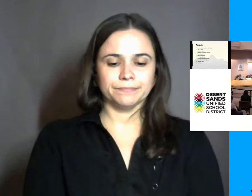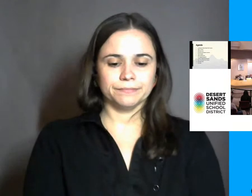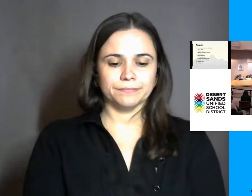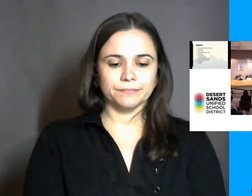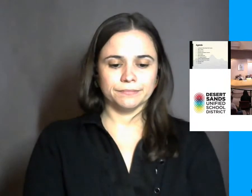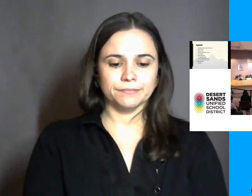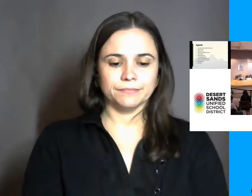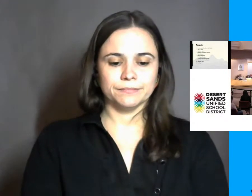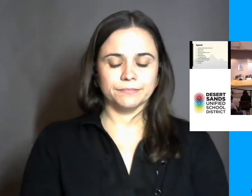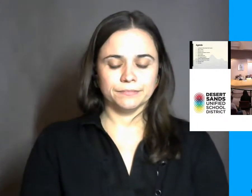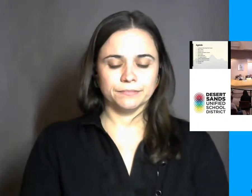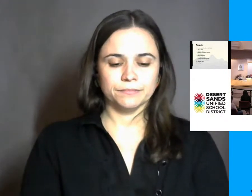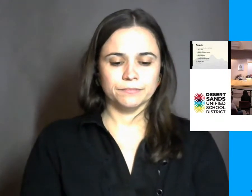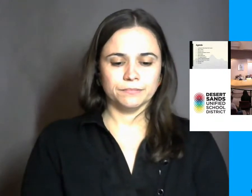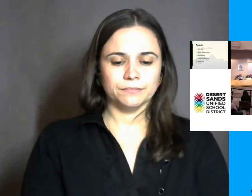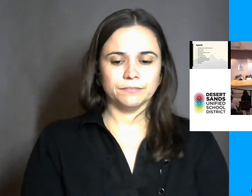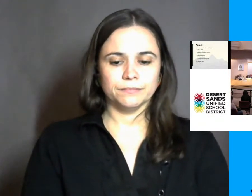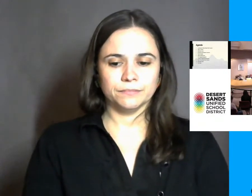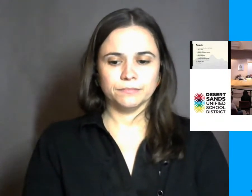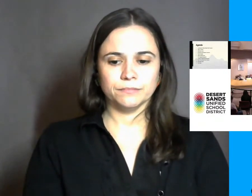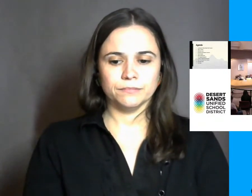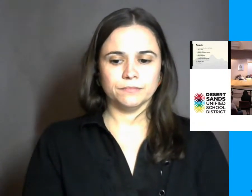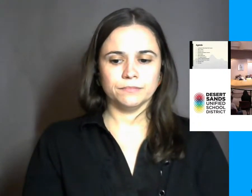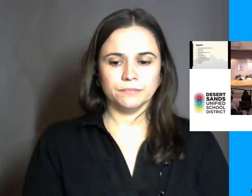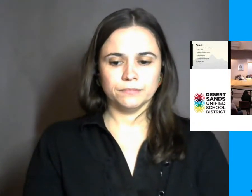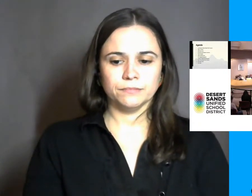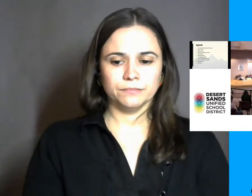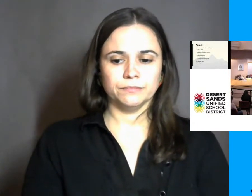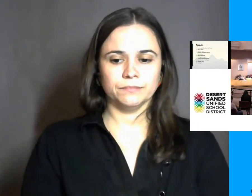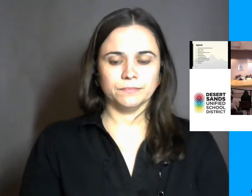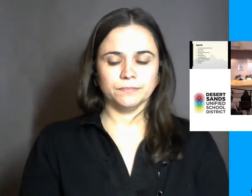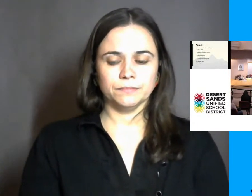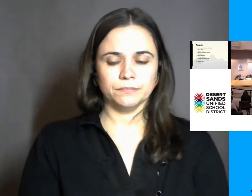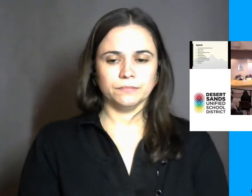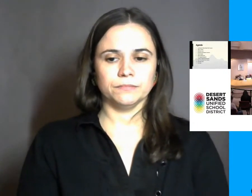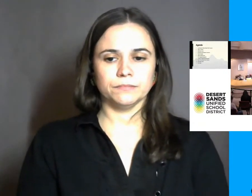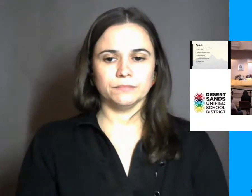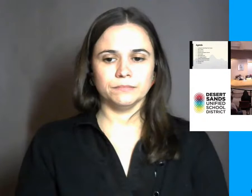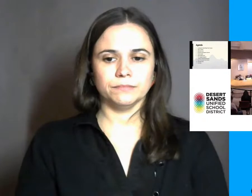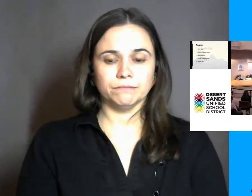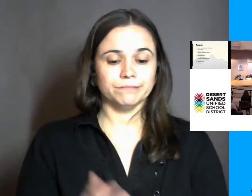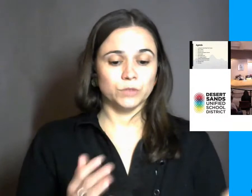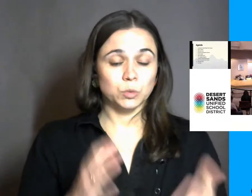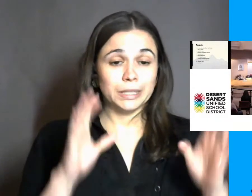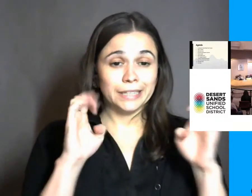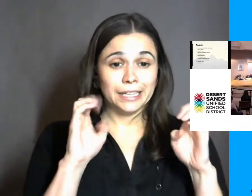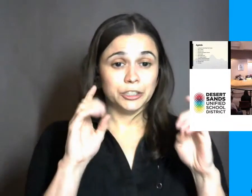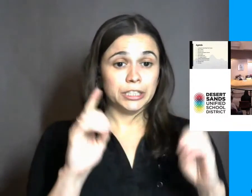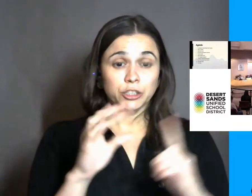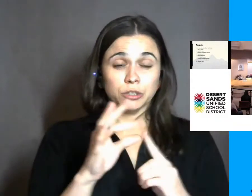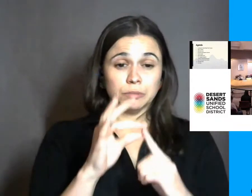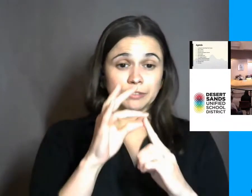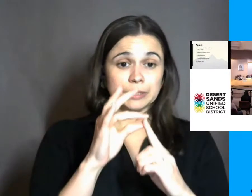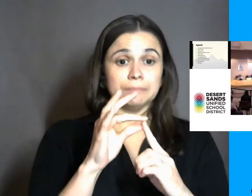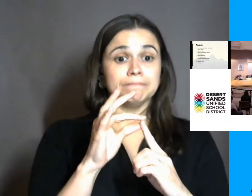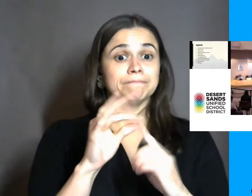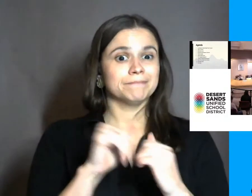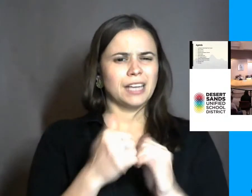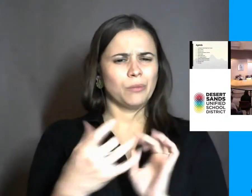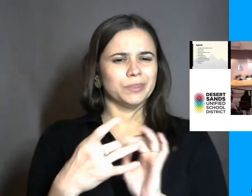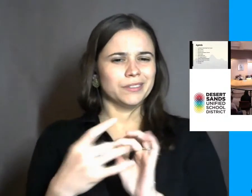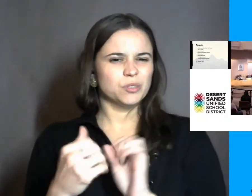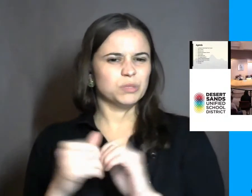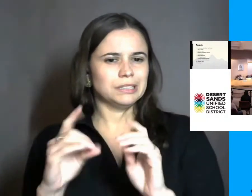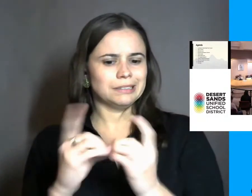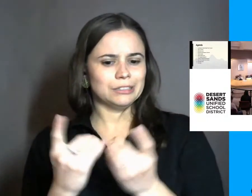deeper and give an overview of what the educational specifications are and how they affect the district and the facilities at a district. Talk